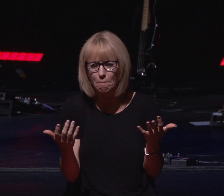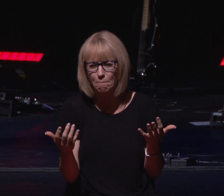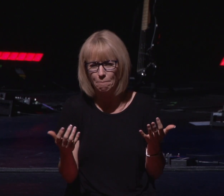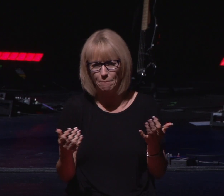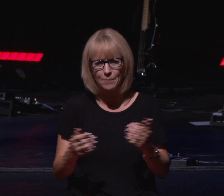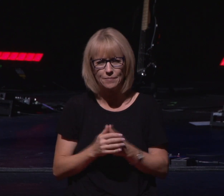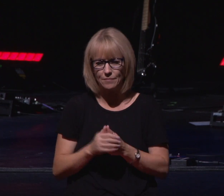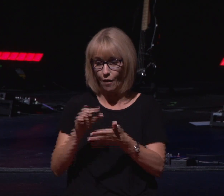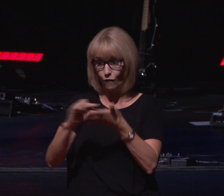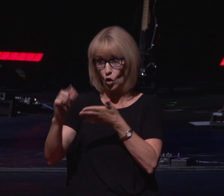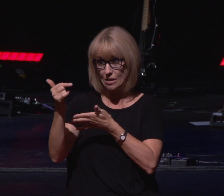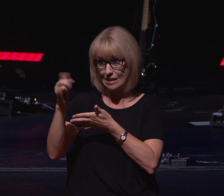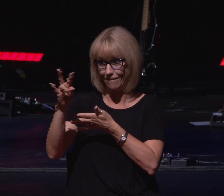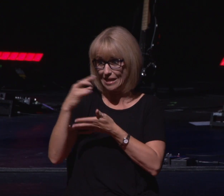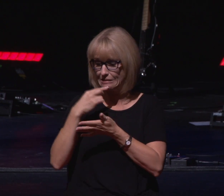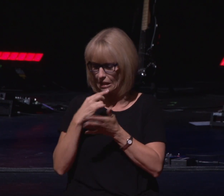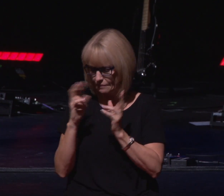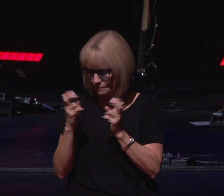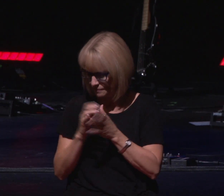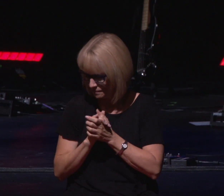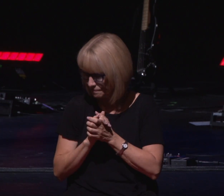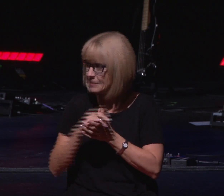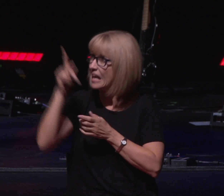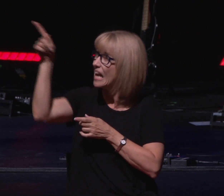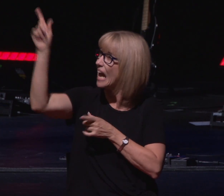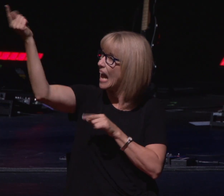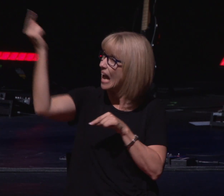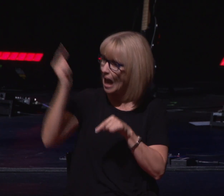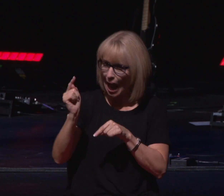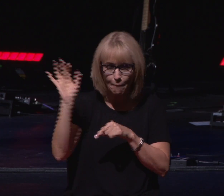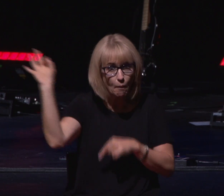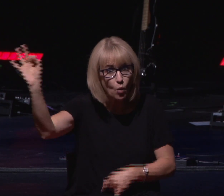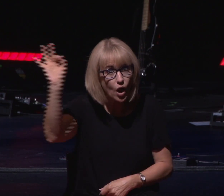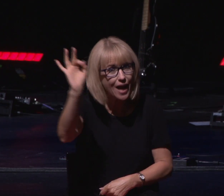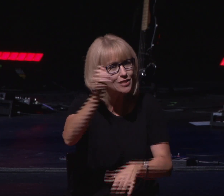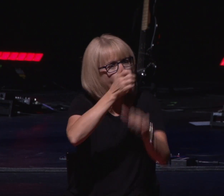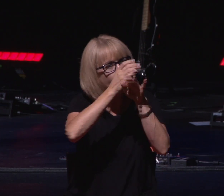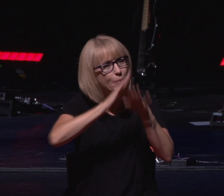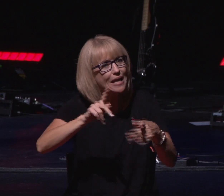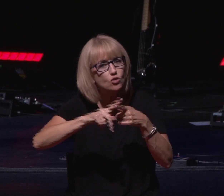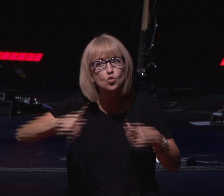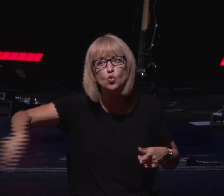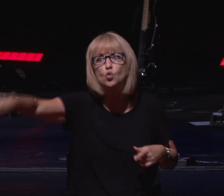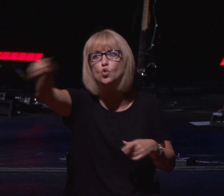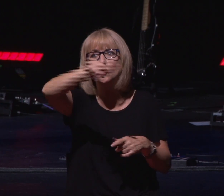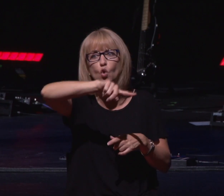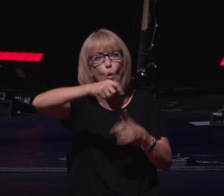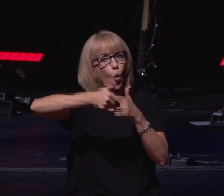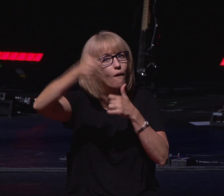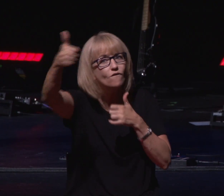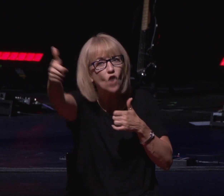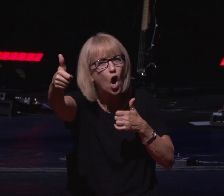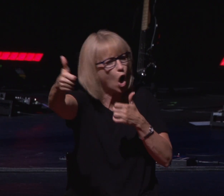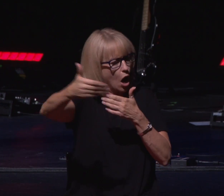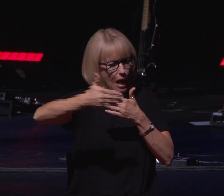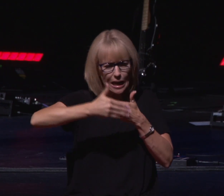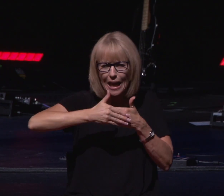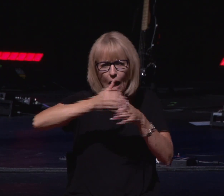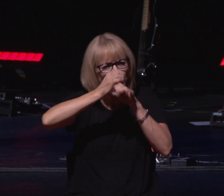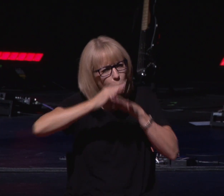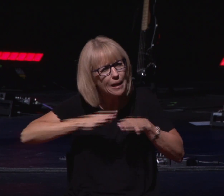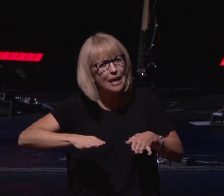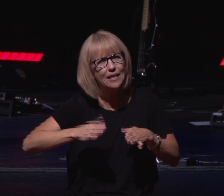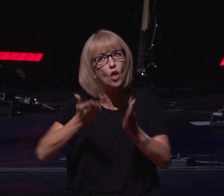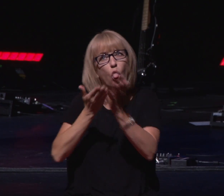he came and preached peace to you who were far away, and peace to those who were near, for through